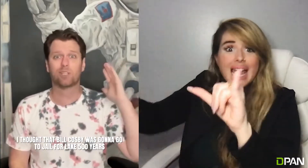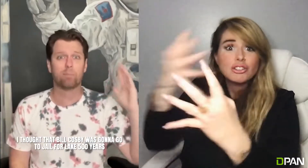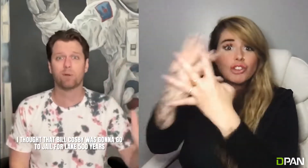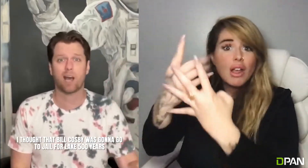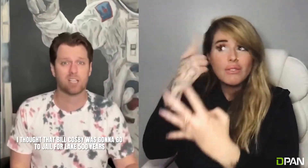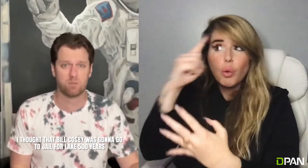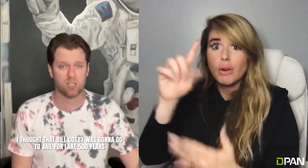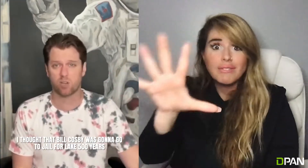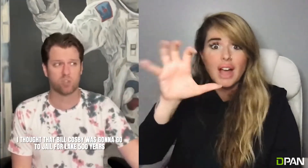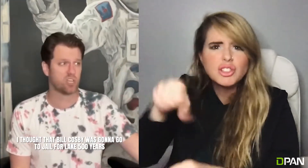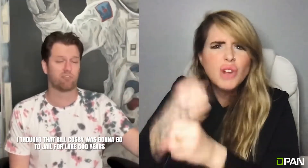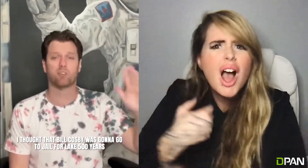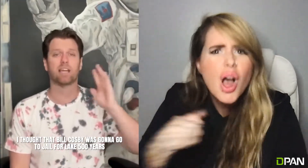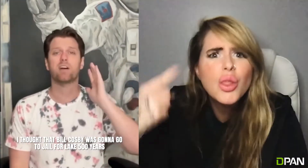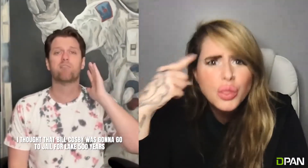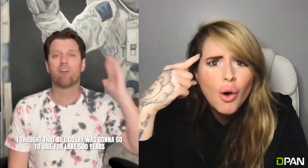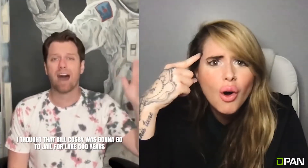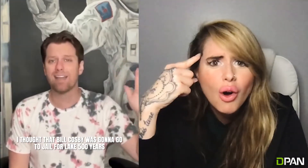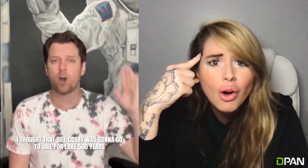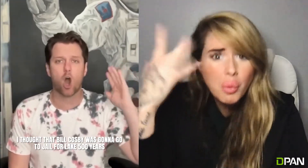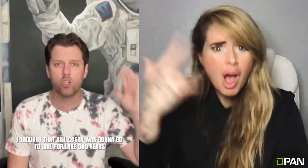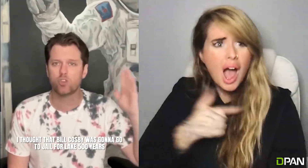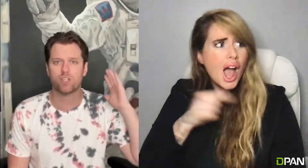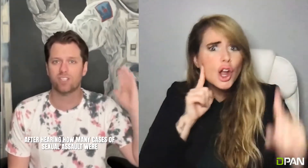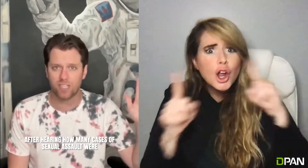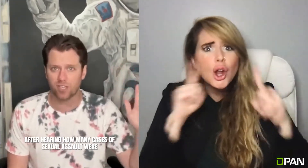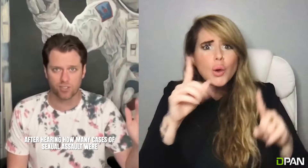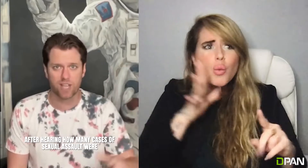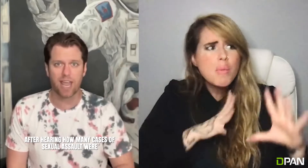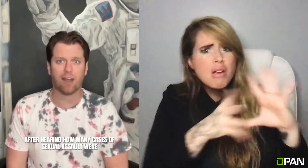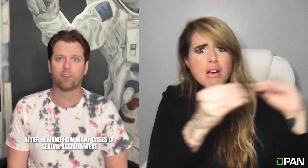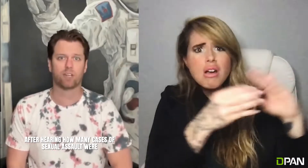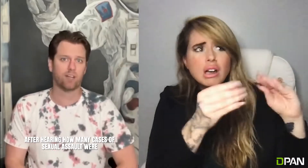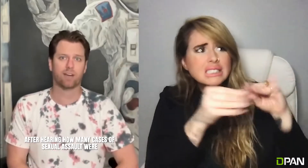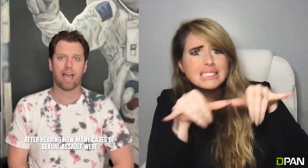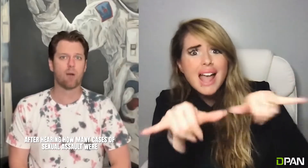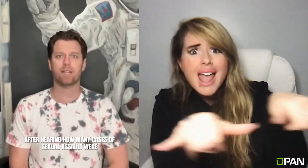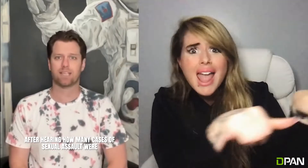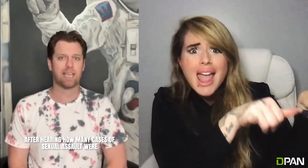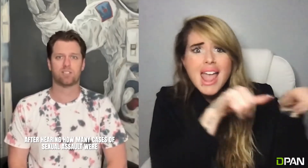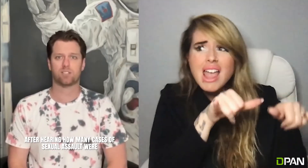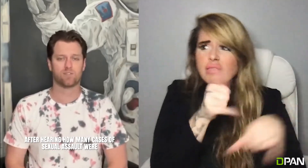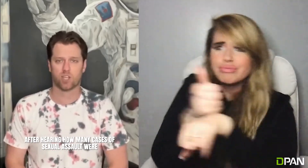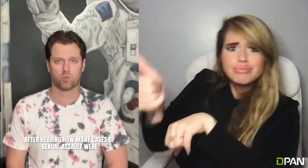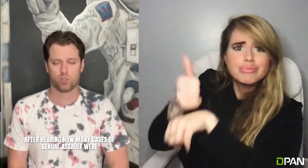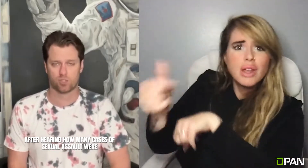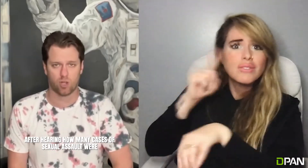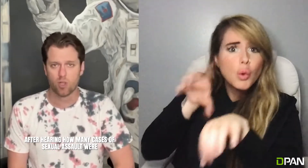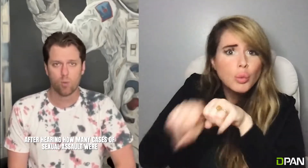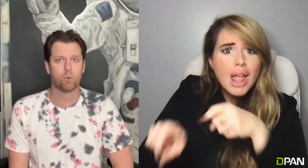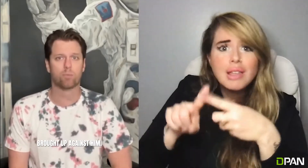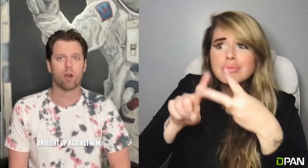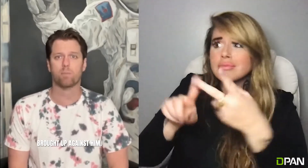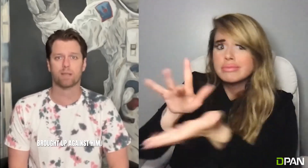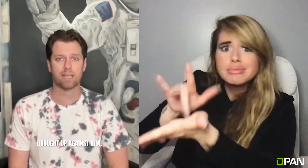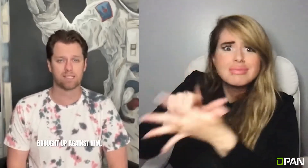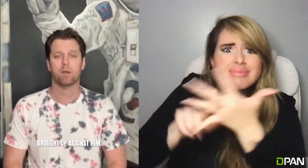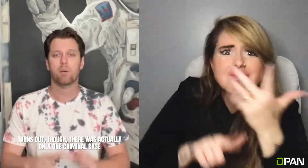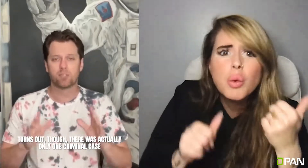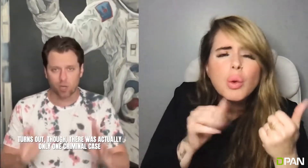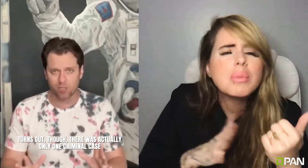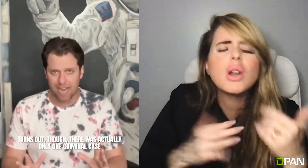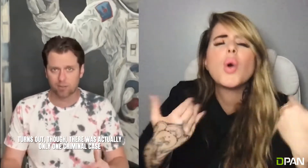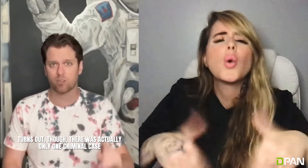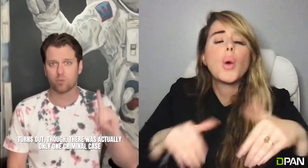I thought that Bill Cosby was gonna go to jail for like 500 years after hearing how many cases of sexual assault were brought up against